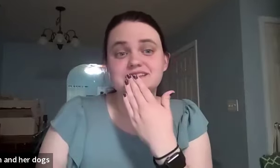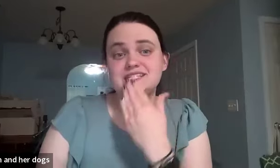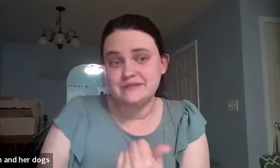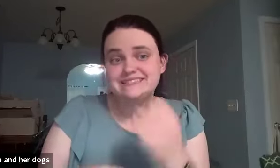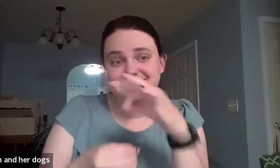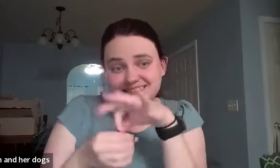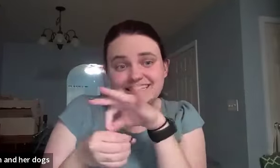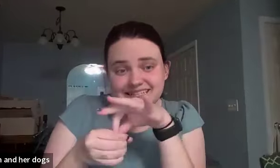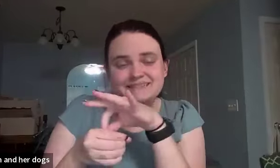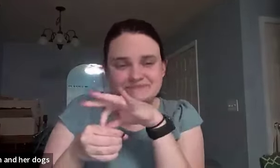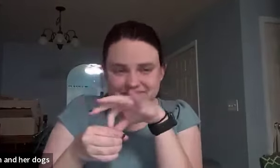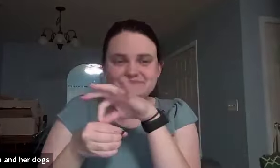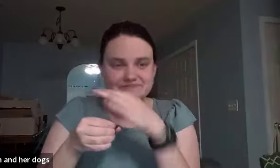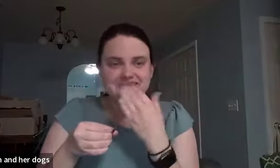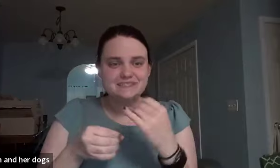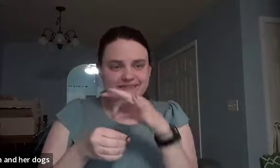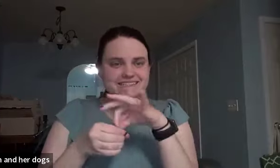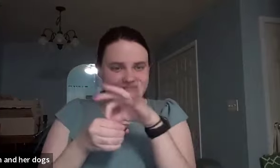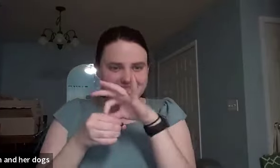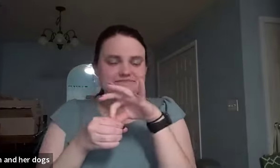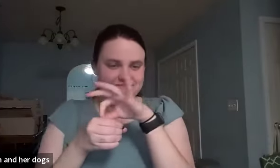the sweet tea. Sweet tea.